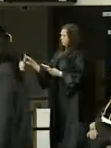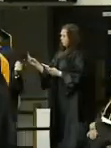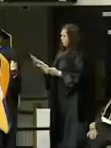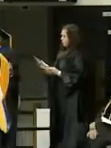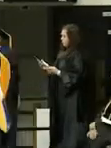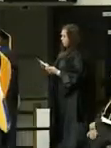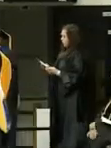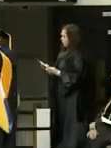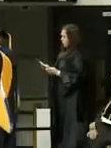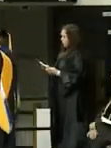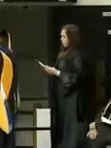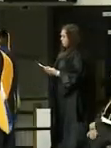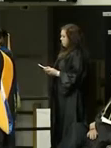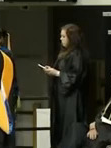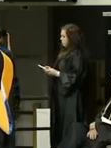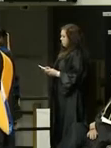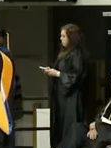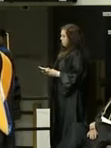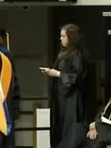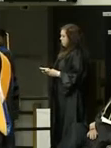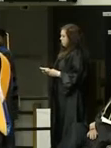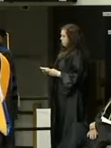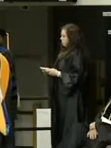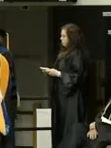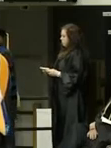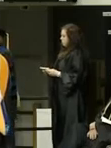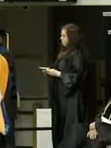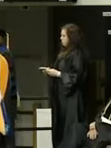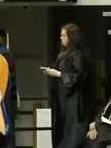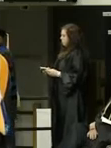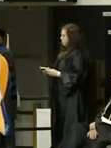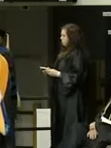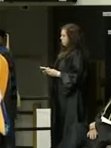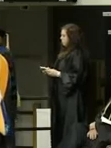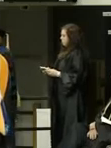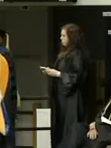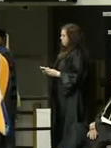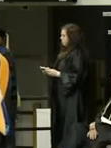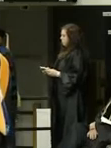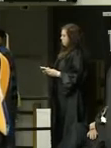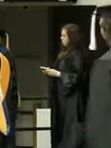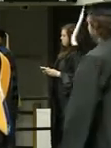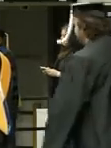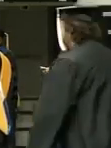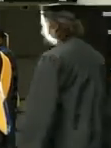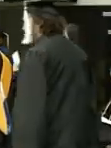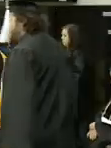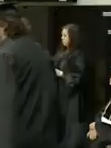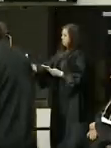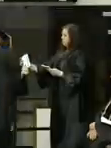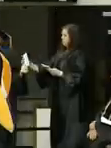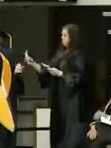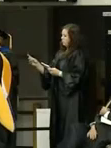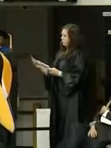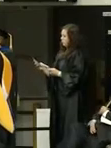Allen. Shane Lancaster. Kayla Bastien.